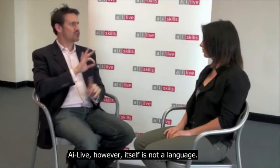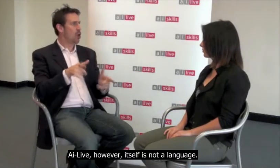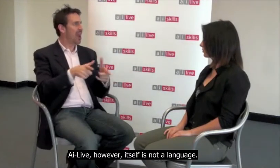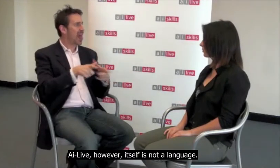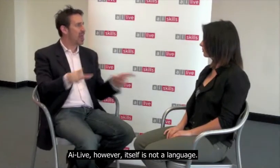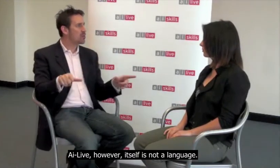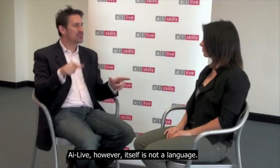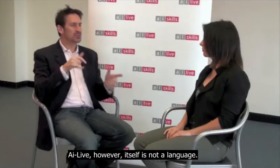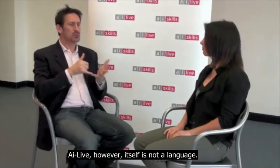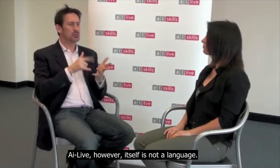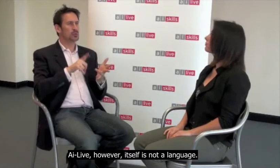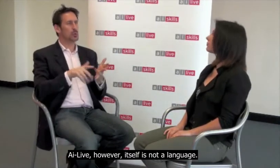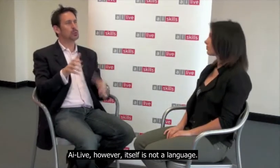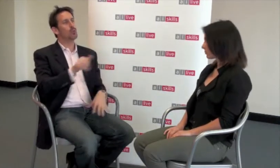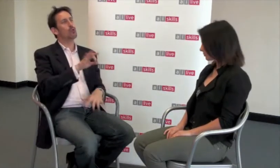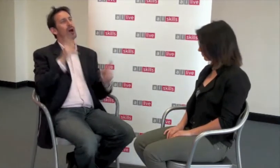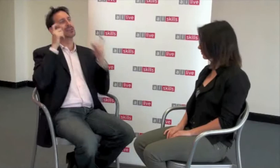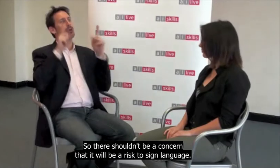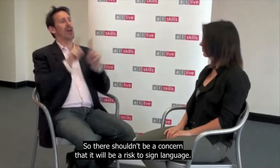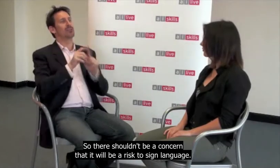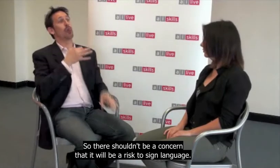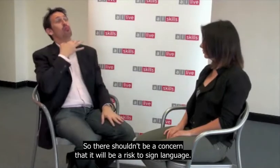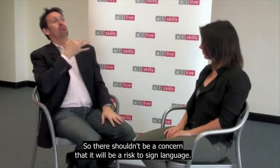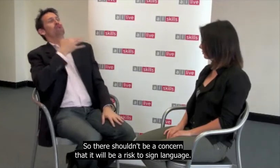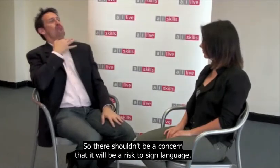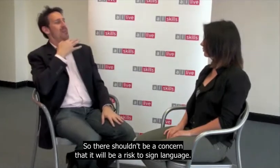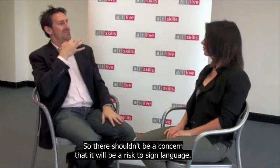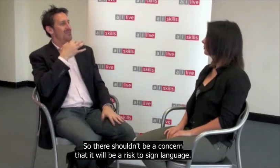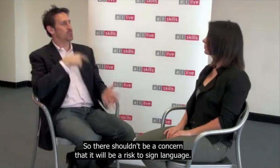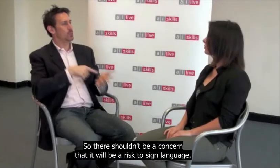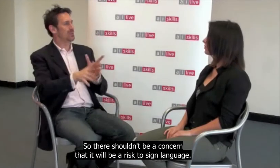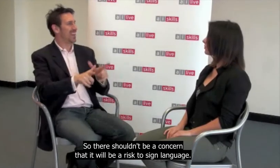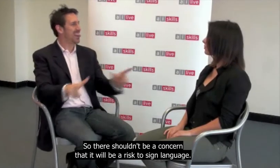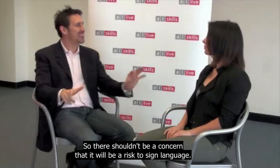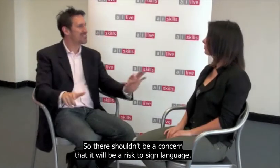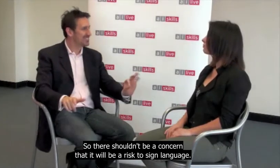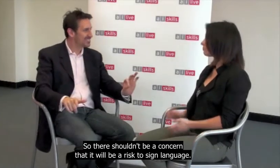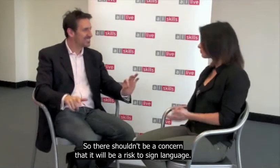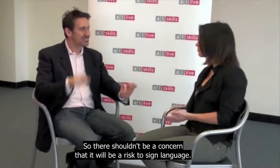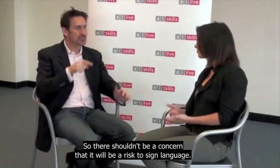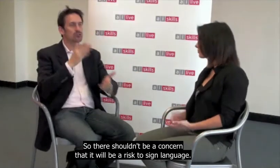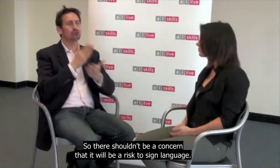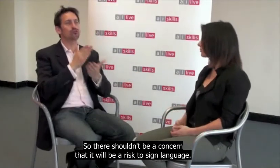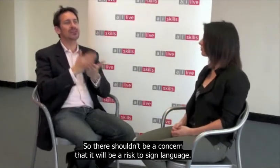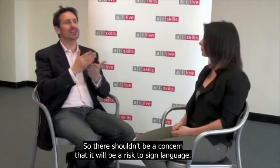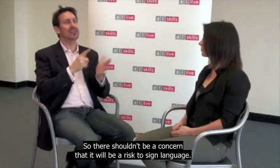itself is not a language, so there shouldn't be a concern that it will be a risk to sign language.